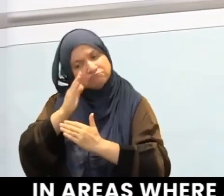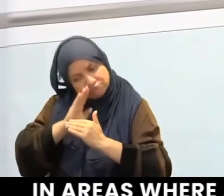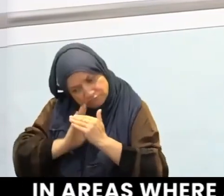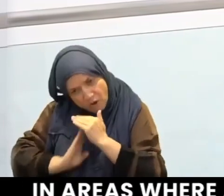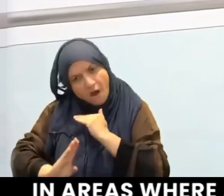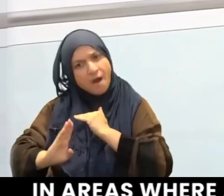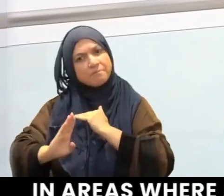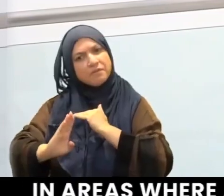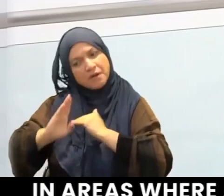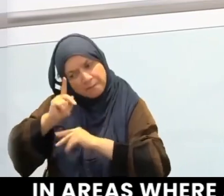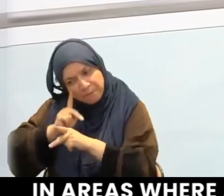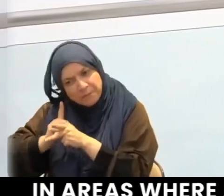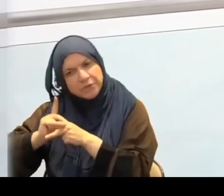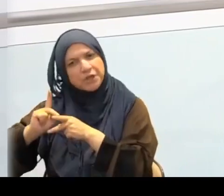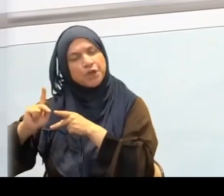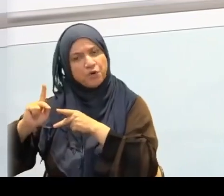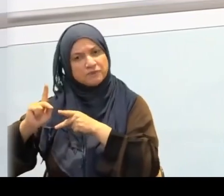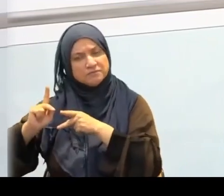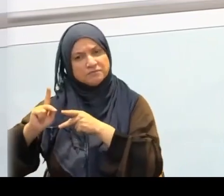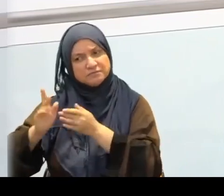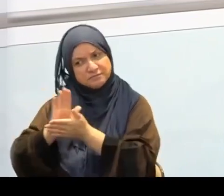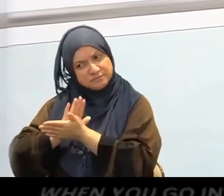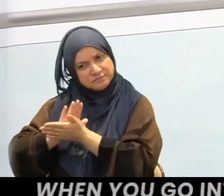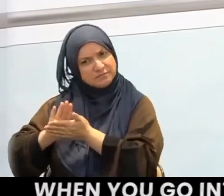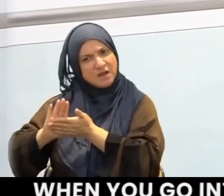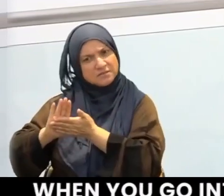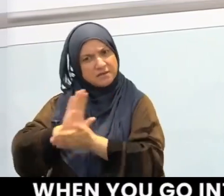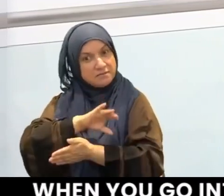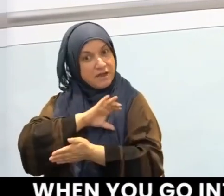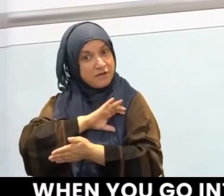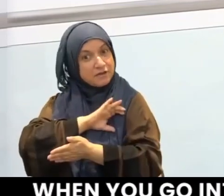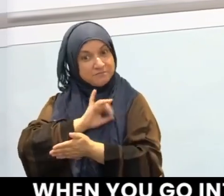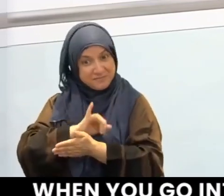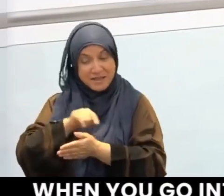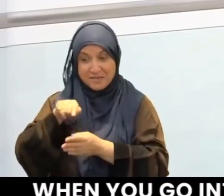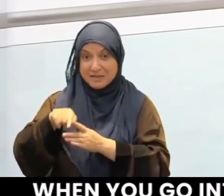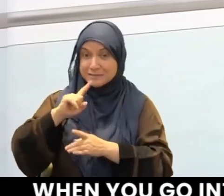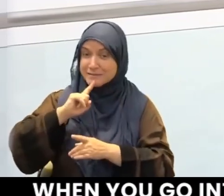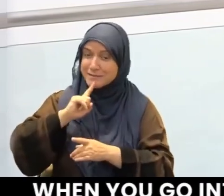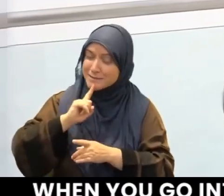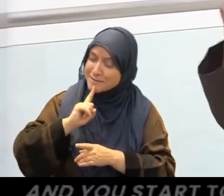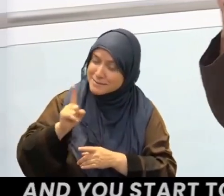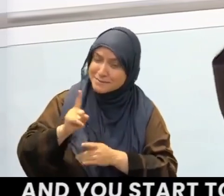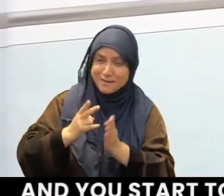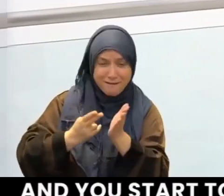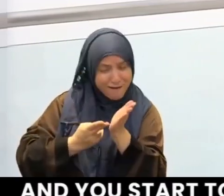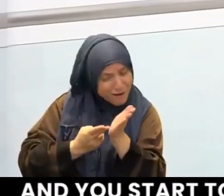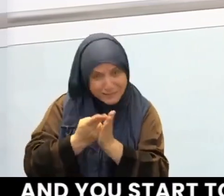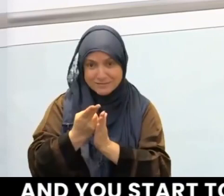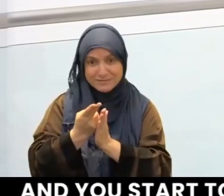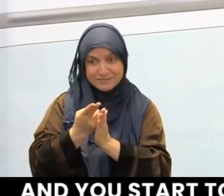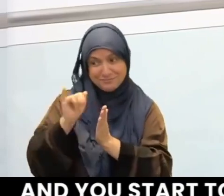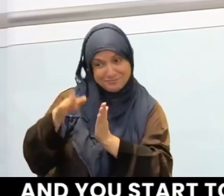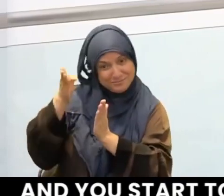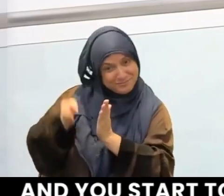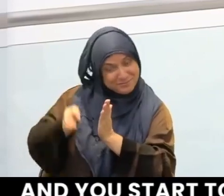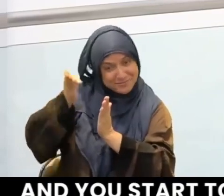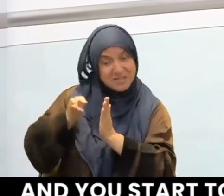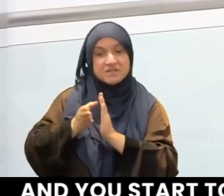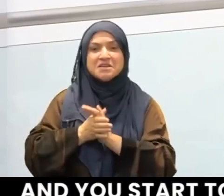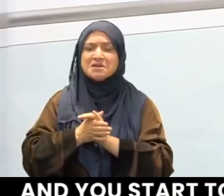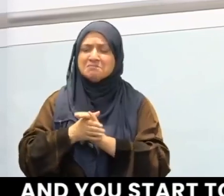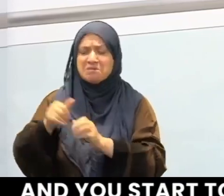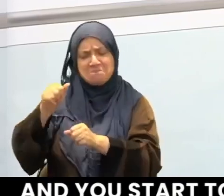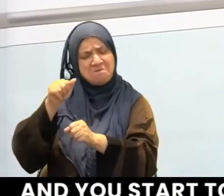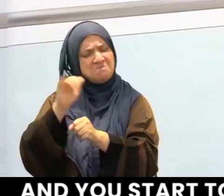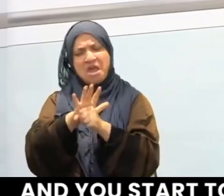to be not remembered. What do I mean by that? When you go into salah, you say Allahu Akbar, and you start to think about the sight of Allah subhanahu wa